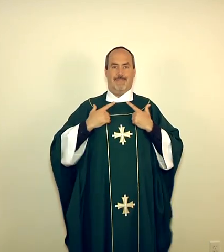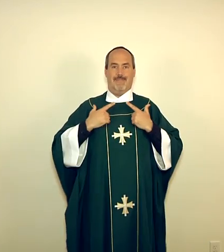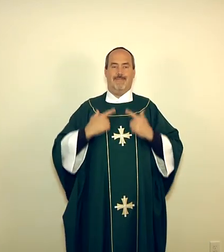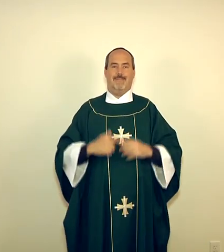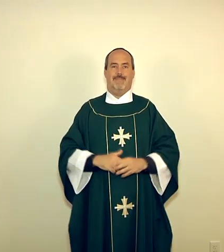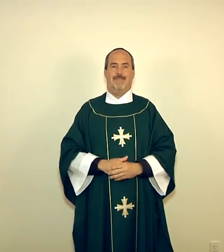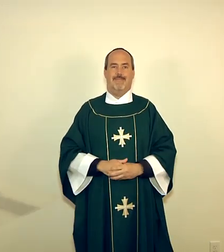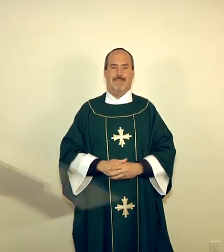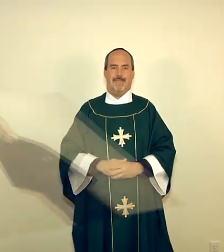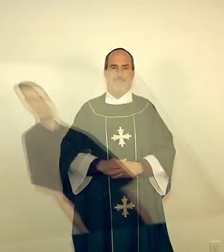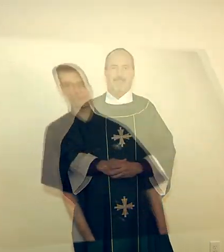everlasting life.